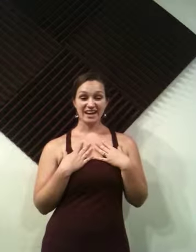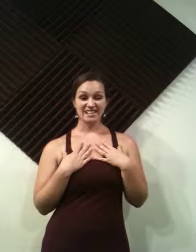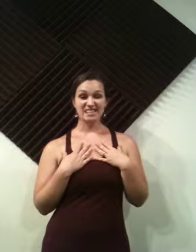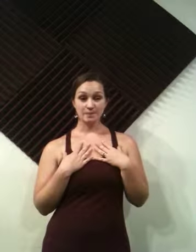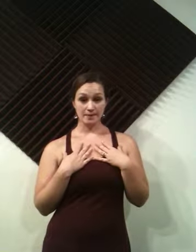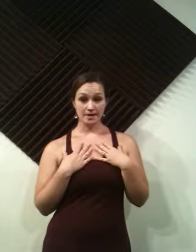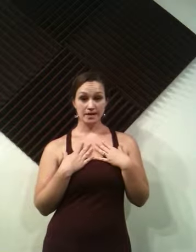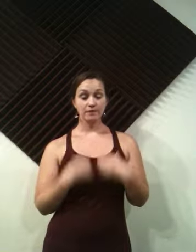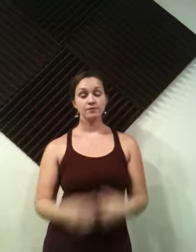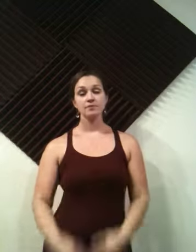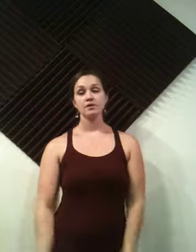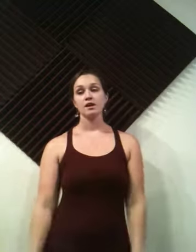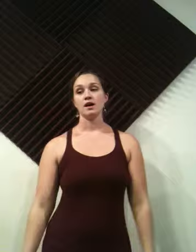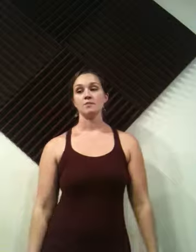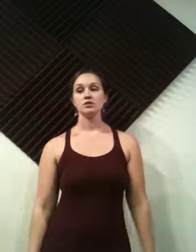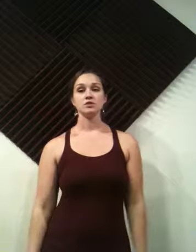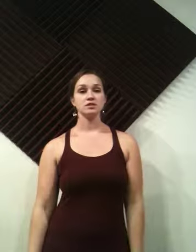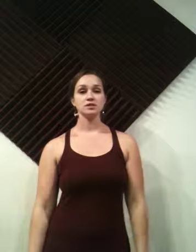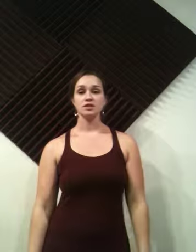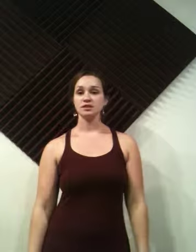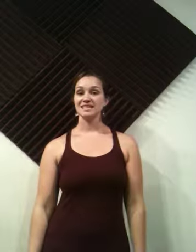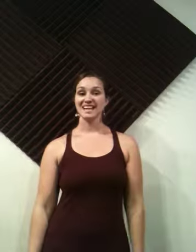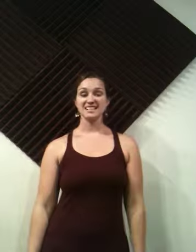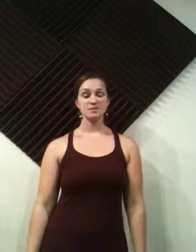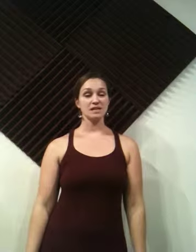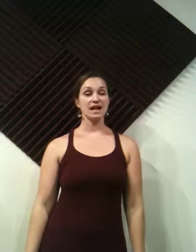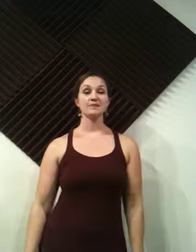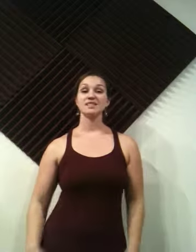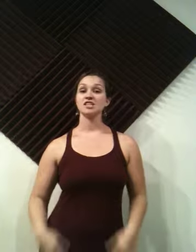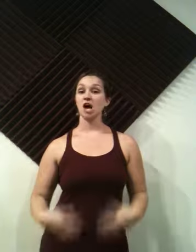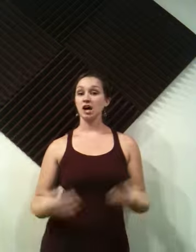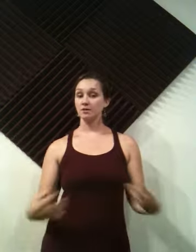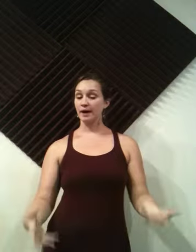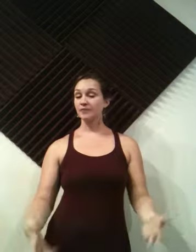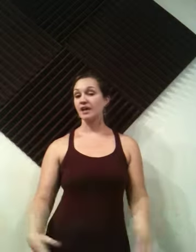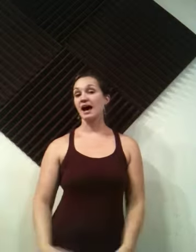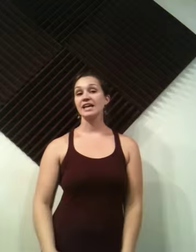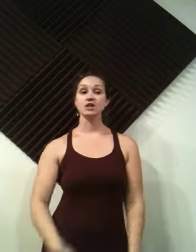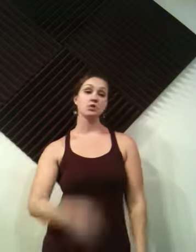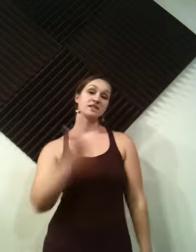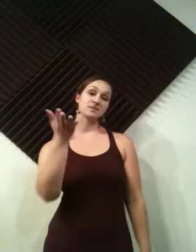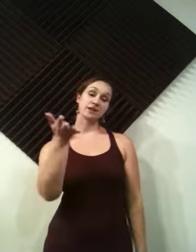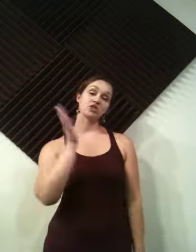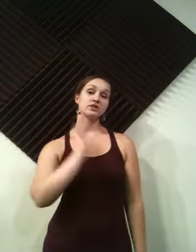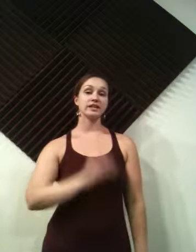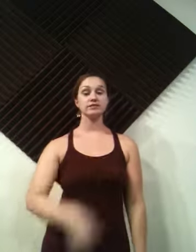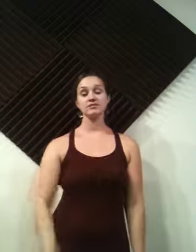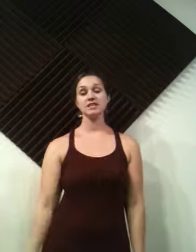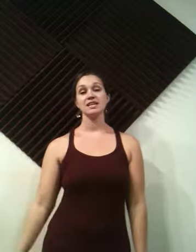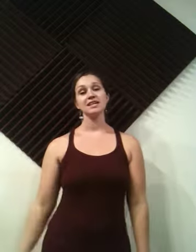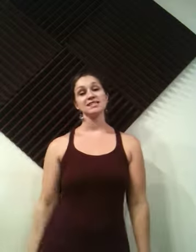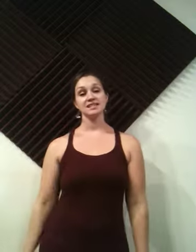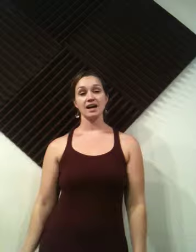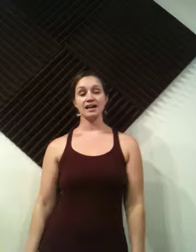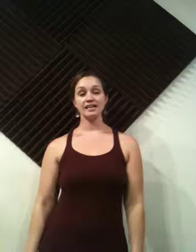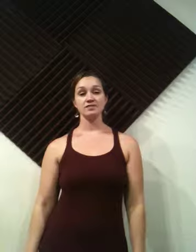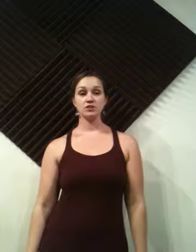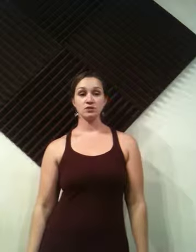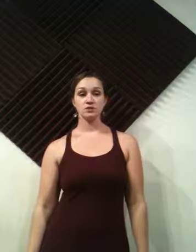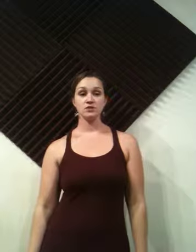us to be. You can certainly take some time to talk about that. You know, what special gift did God give you,